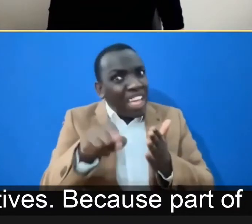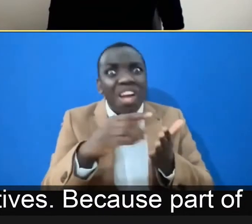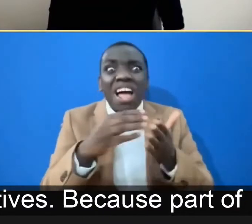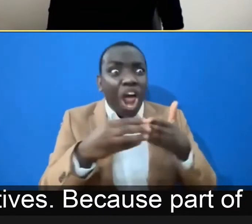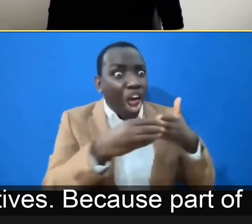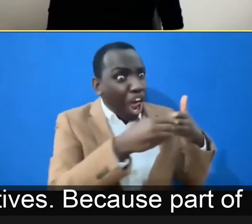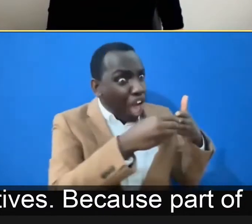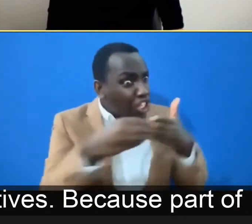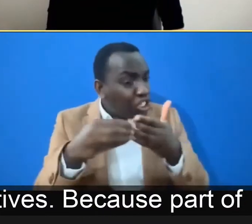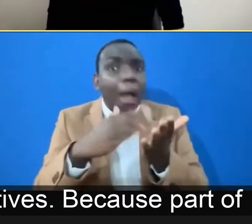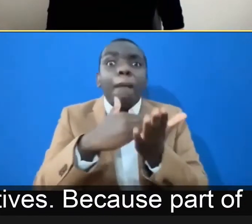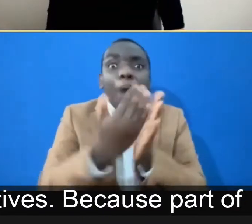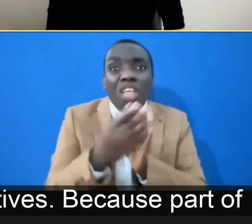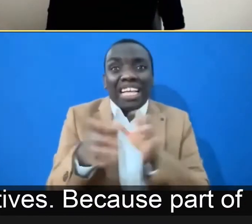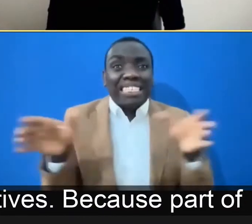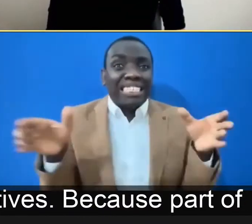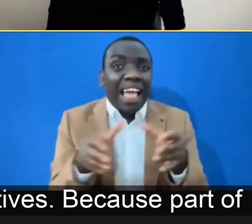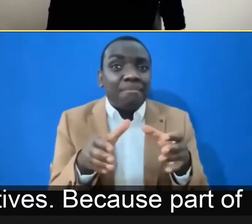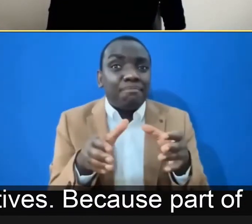perspectives.